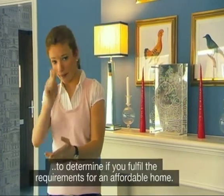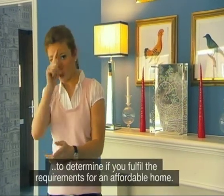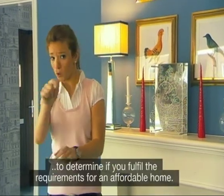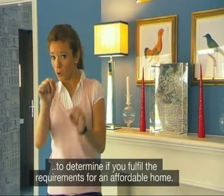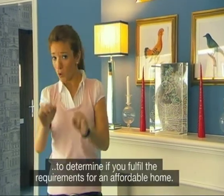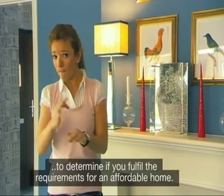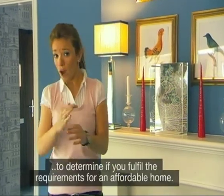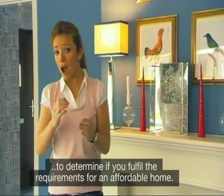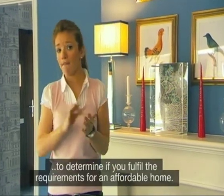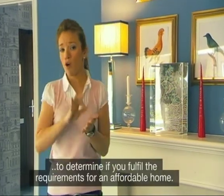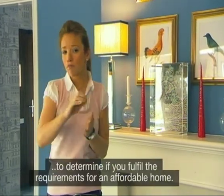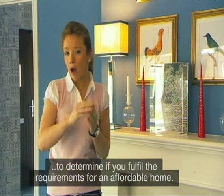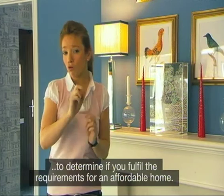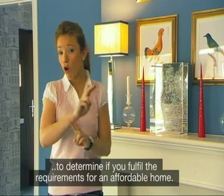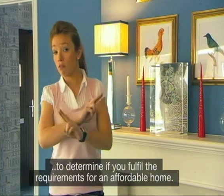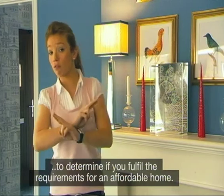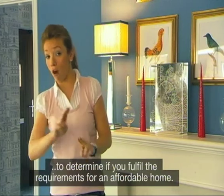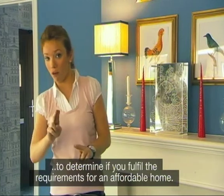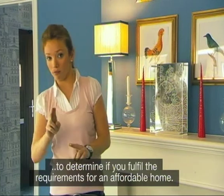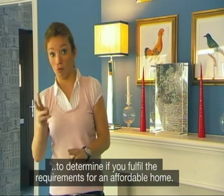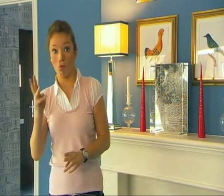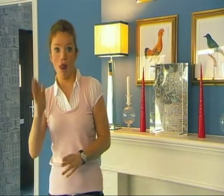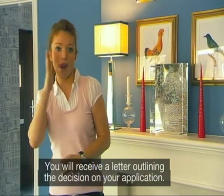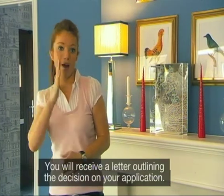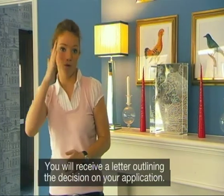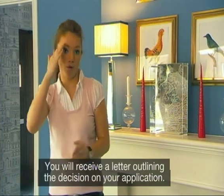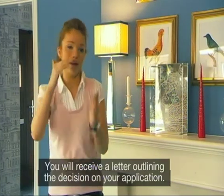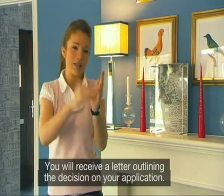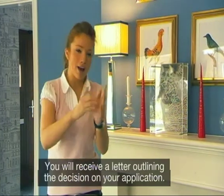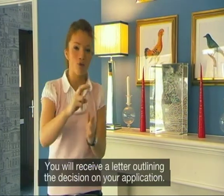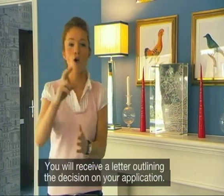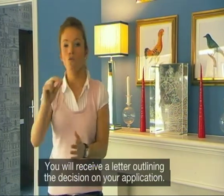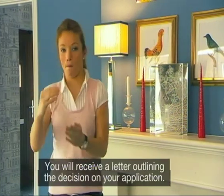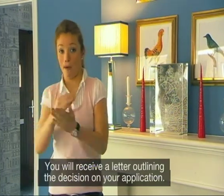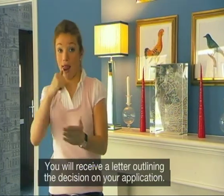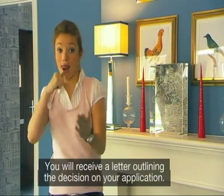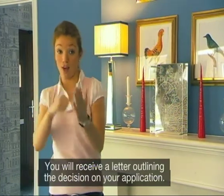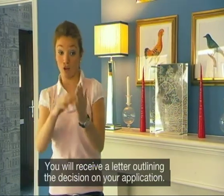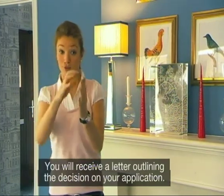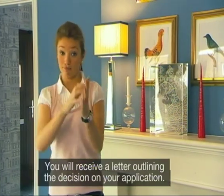fulfill the requirements for an affordable home. You will receive a letter outlining the decision on your application.